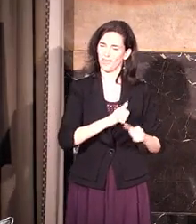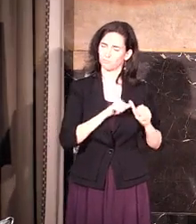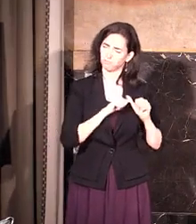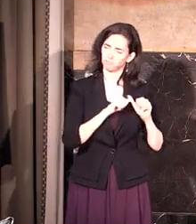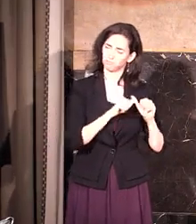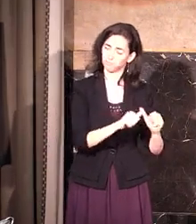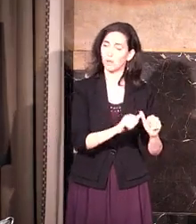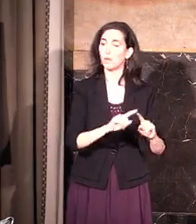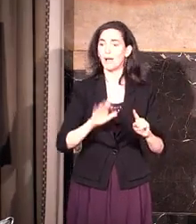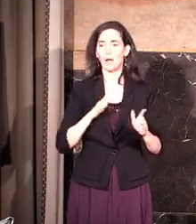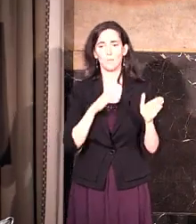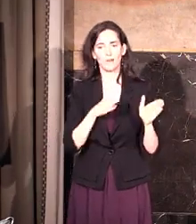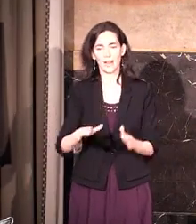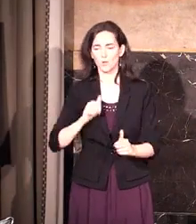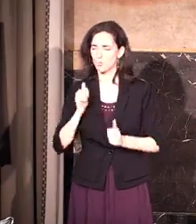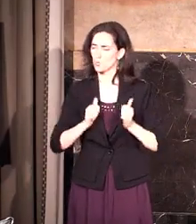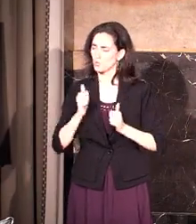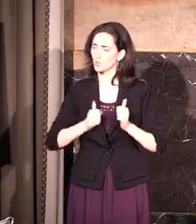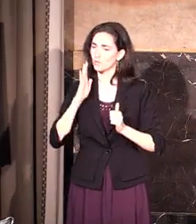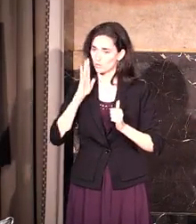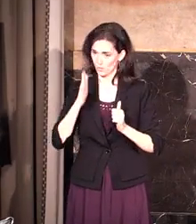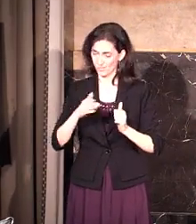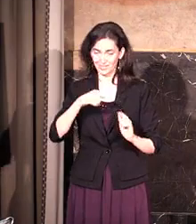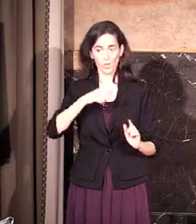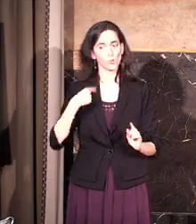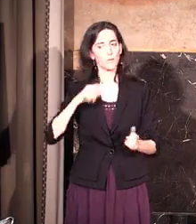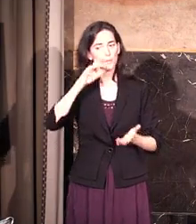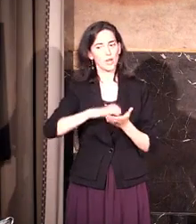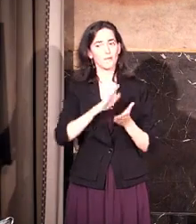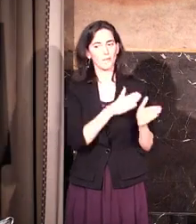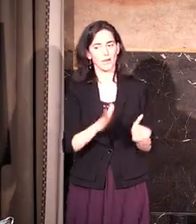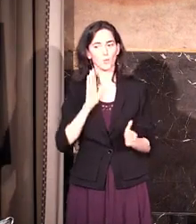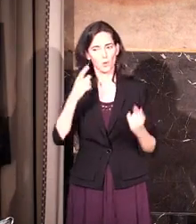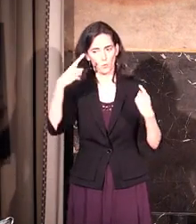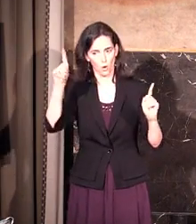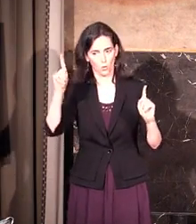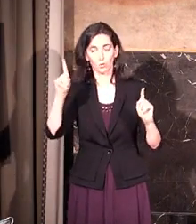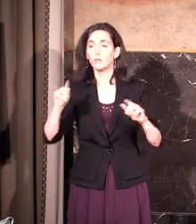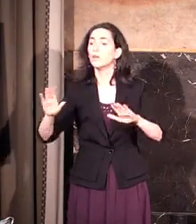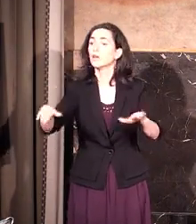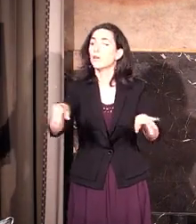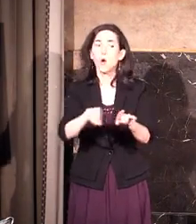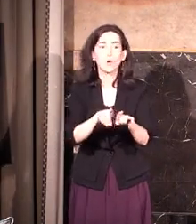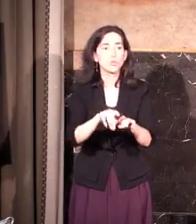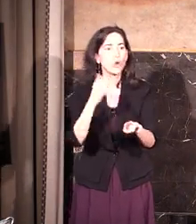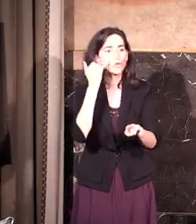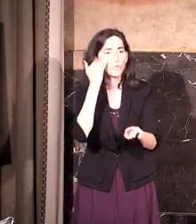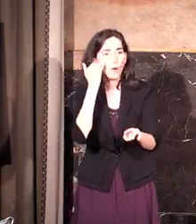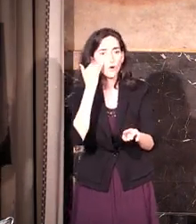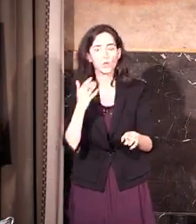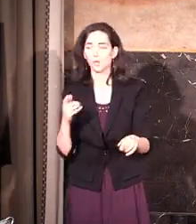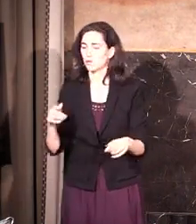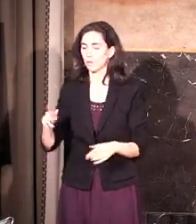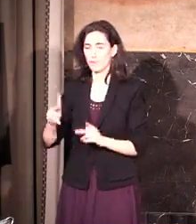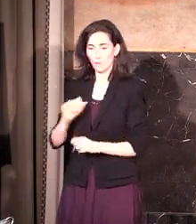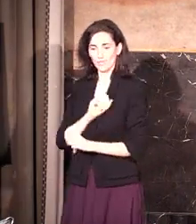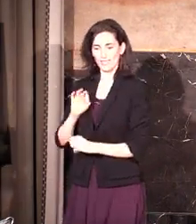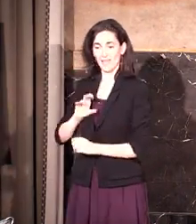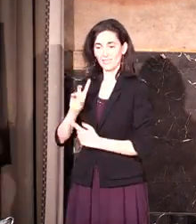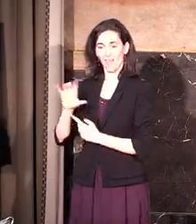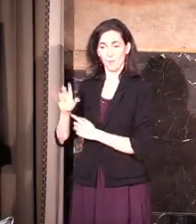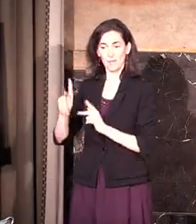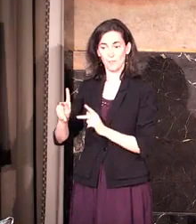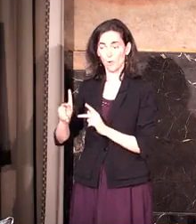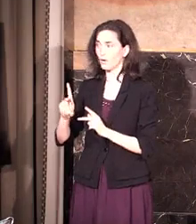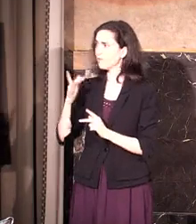very aggressive plan that we believe will work. And by the way, if we find out that 700 people isn't enough, we will go beyond that